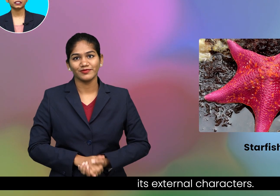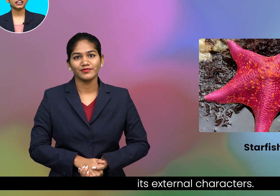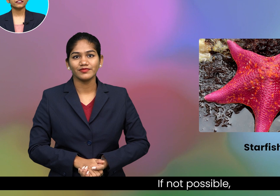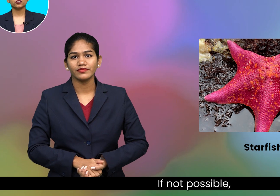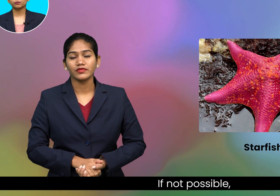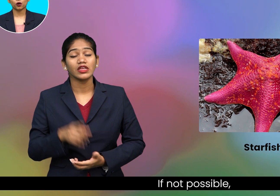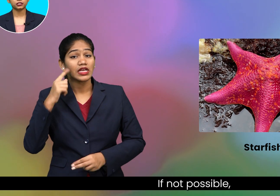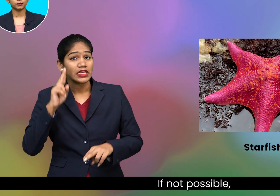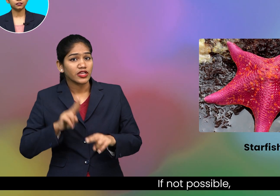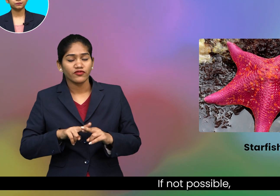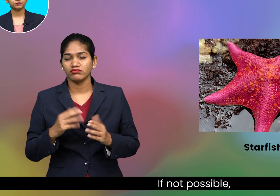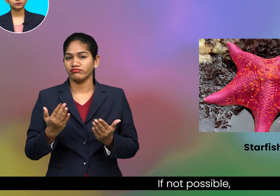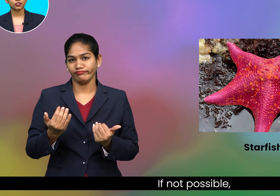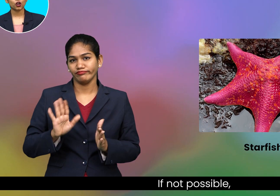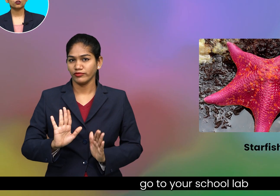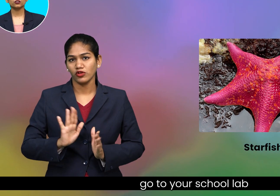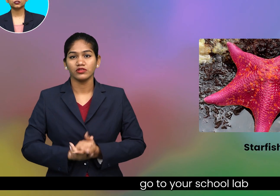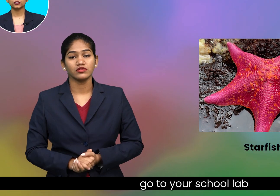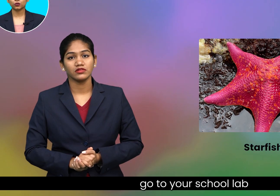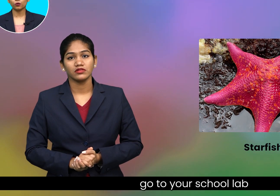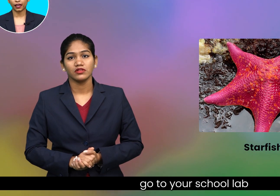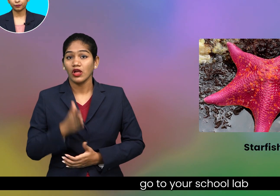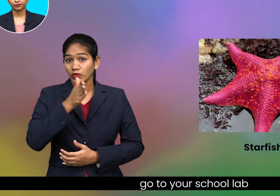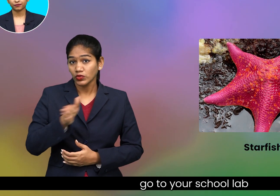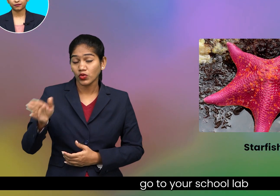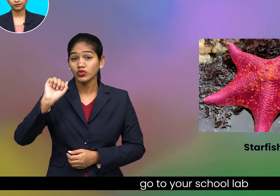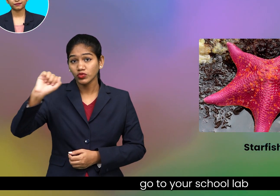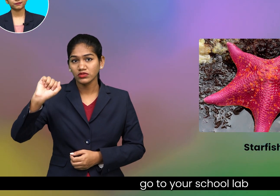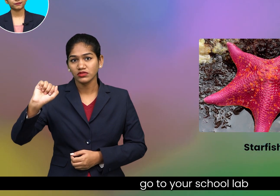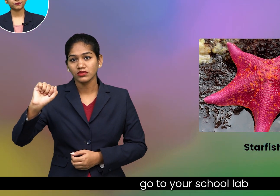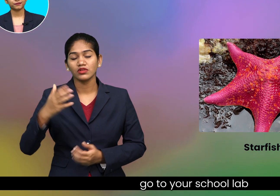If not possible, go to your school lab.